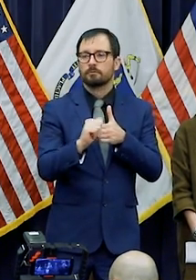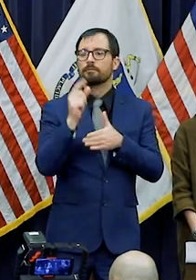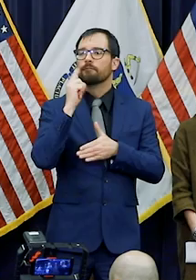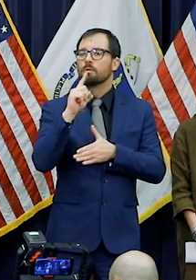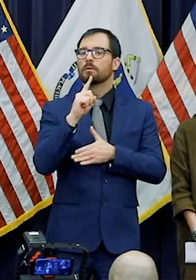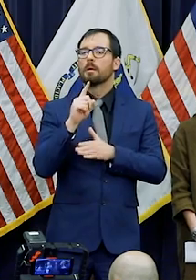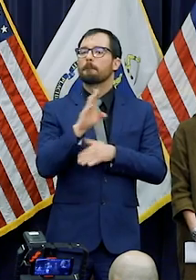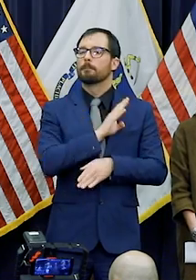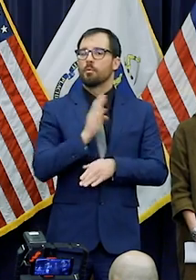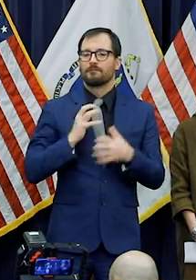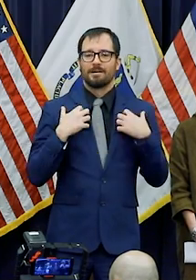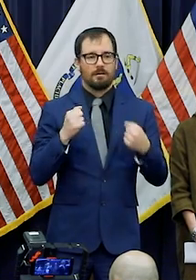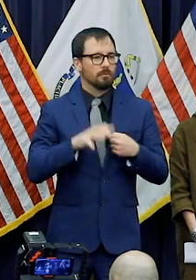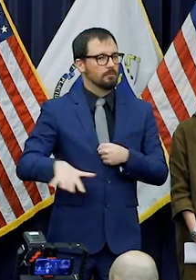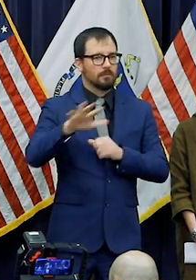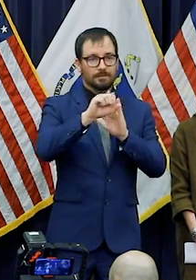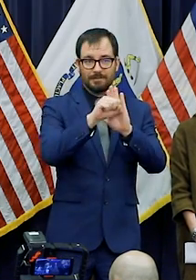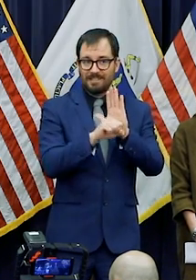more will follow soon.